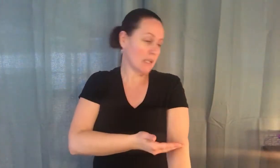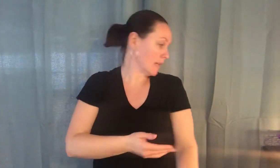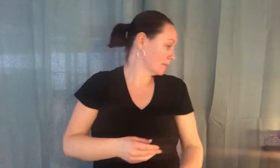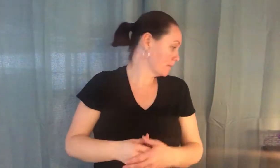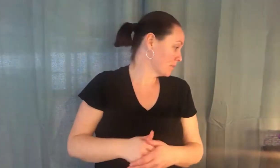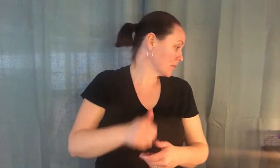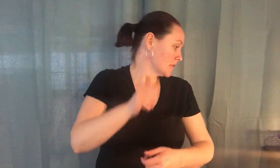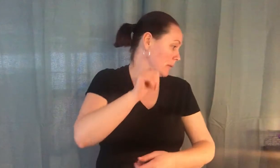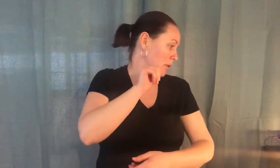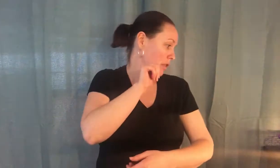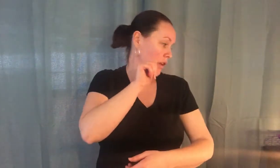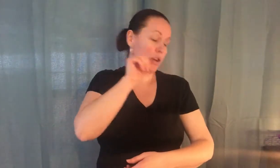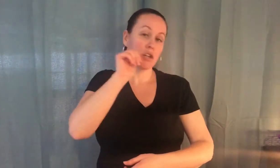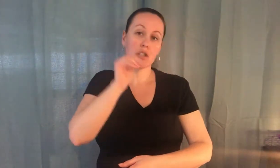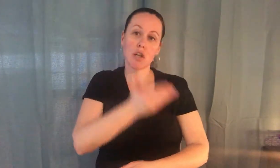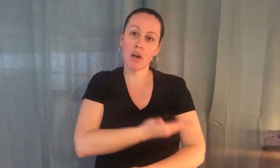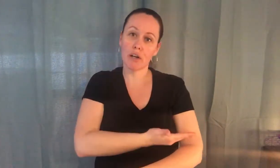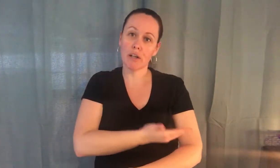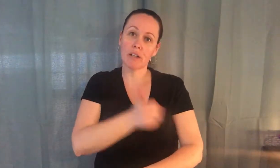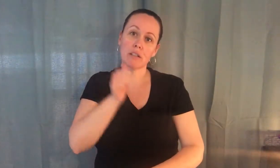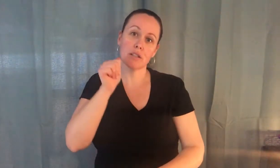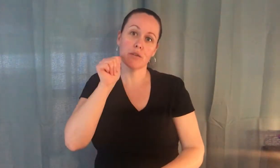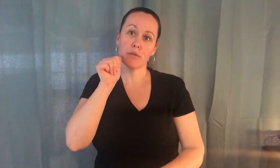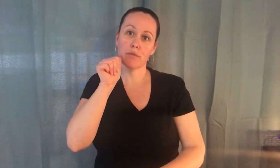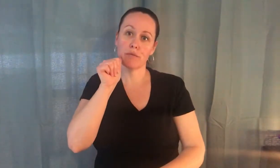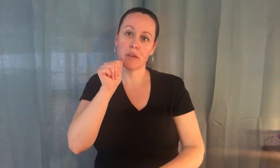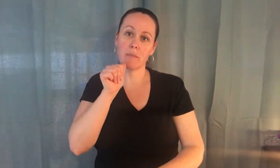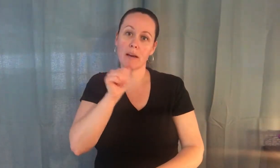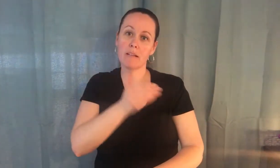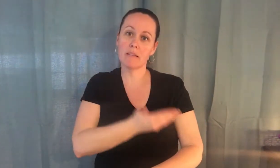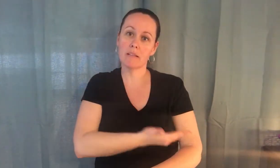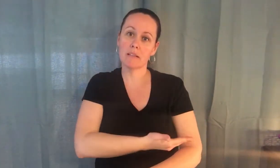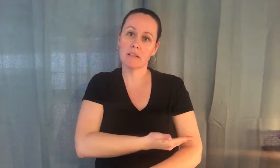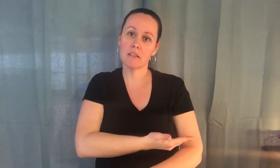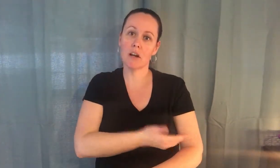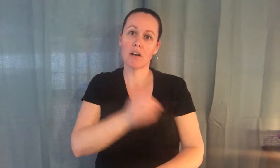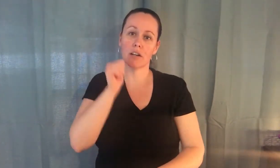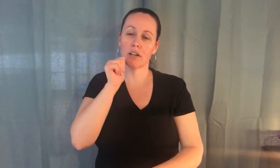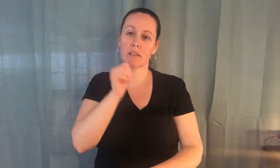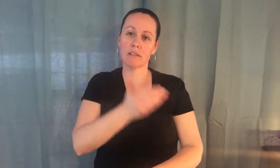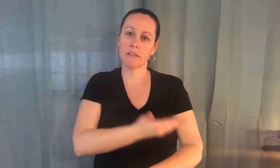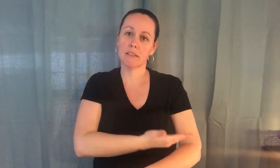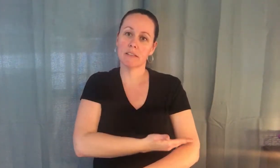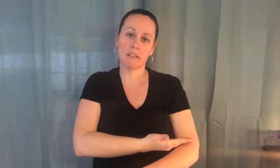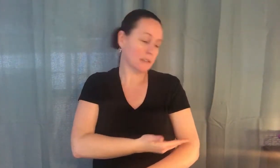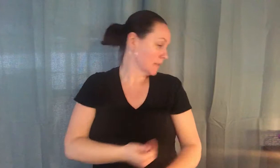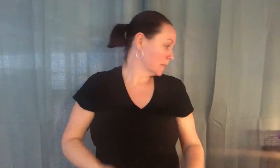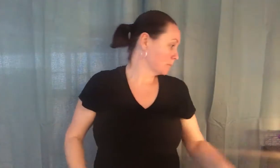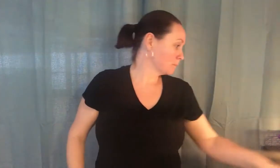Sun. Same with daughter. So female, daughter.